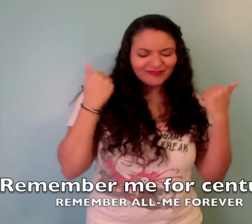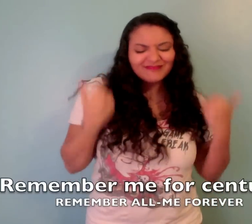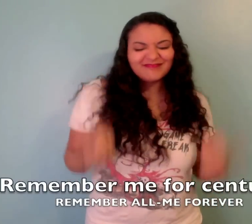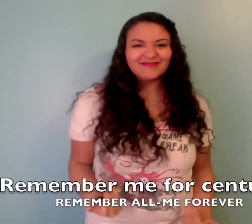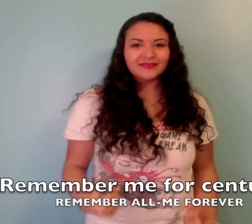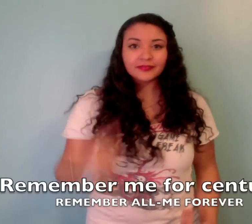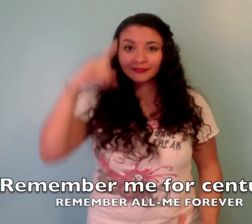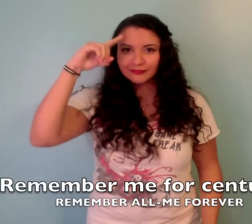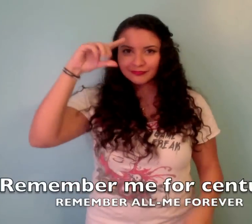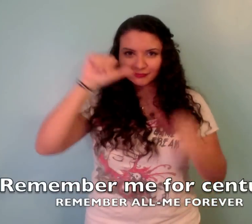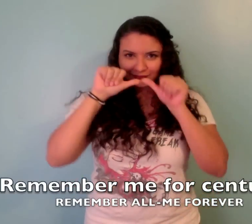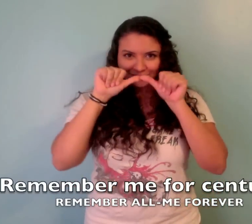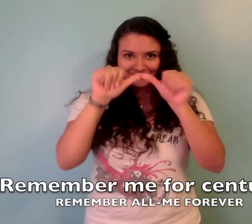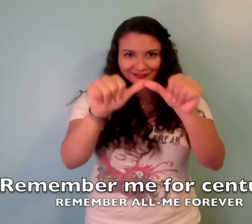me for centuries